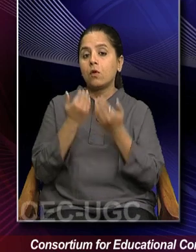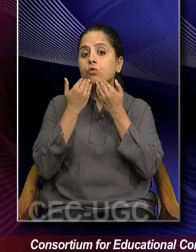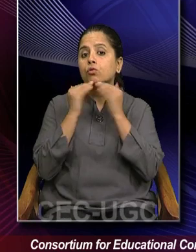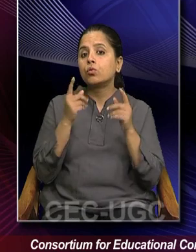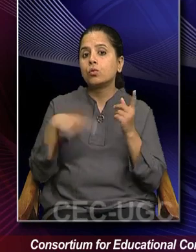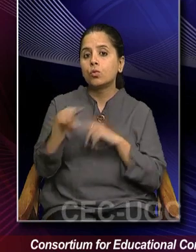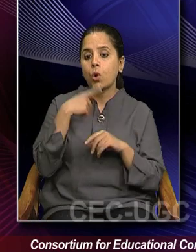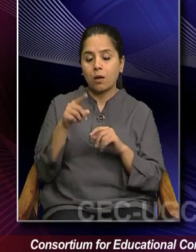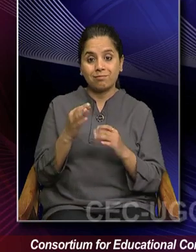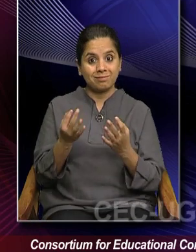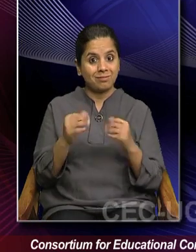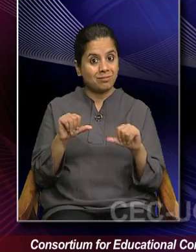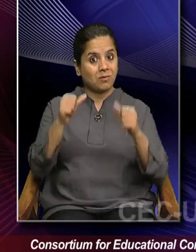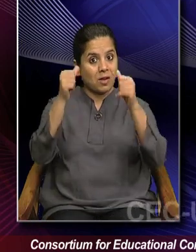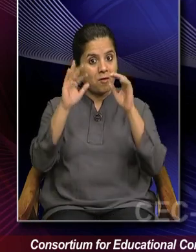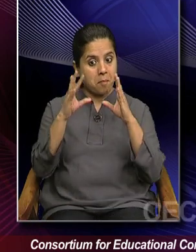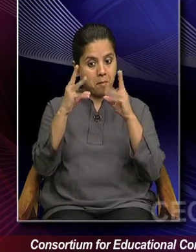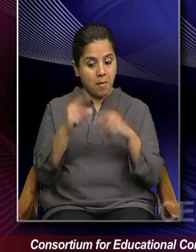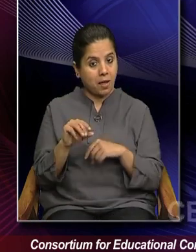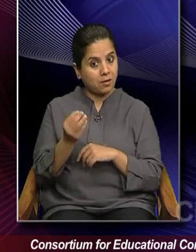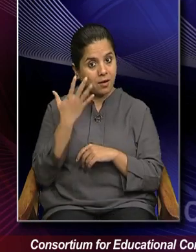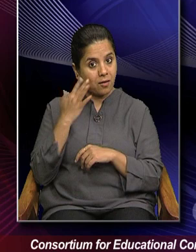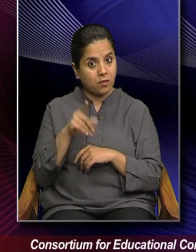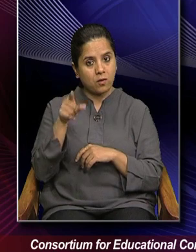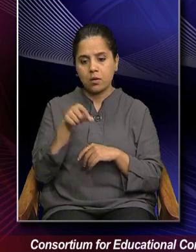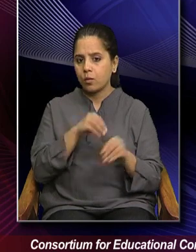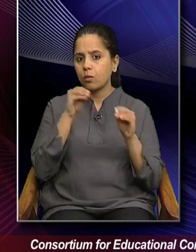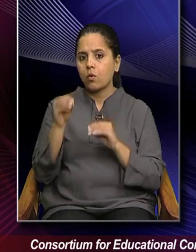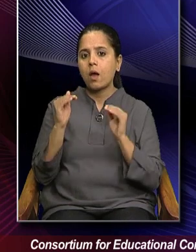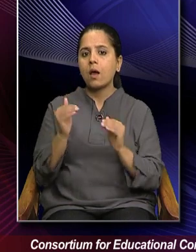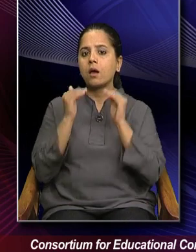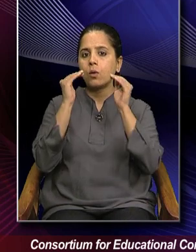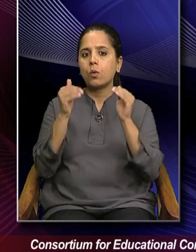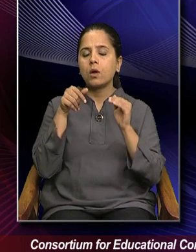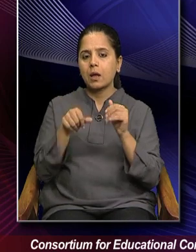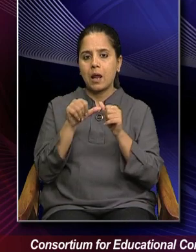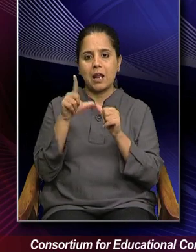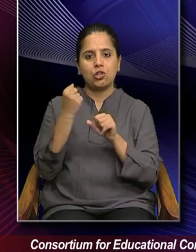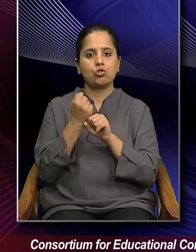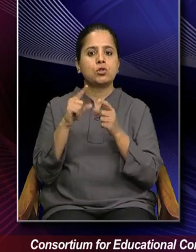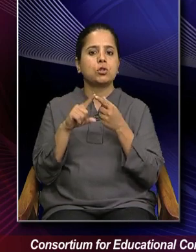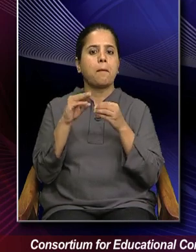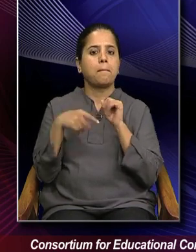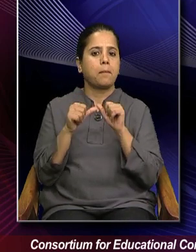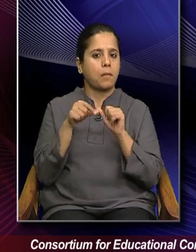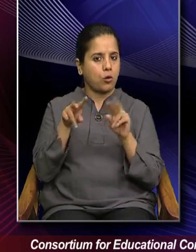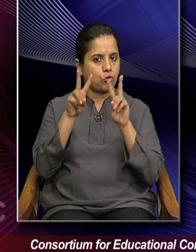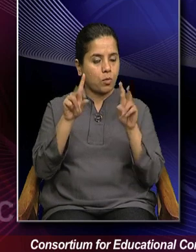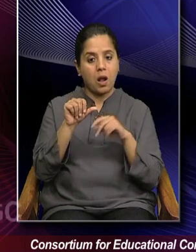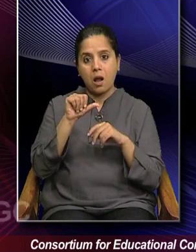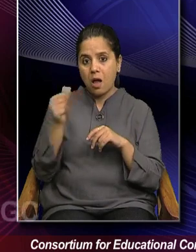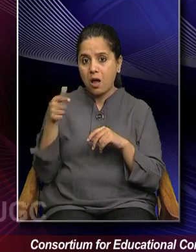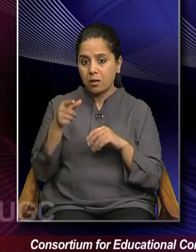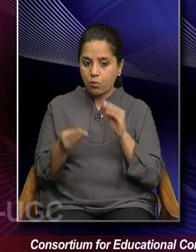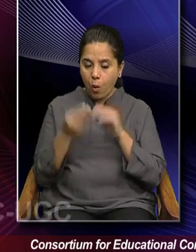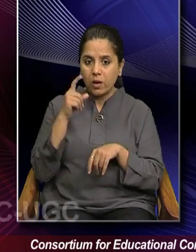who excels in the mathematics move to advanced algebra topics, while another spends